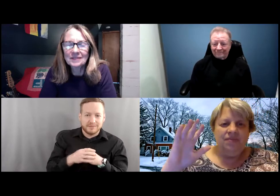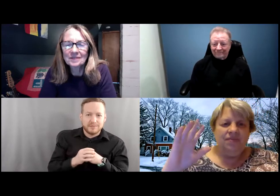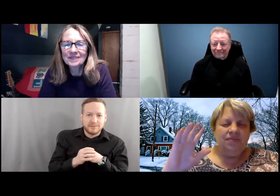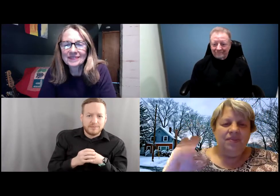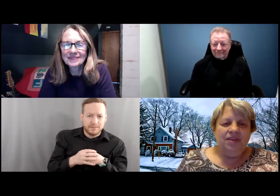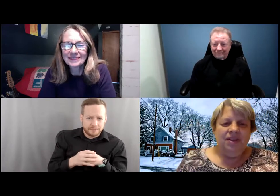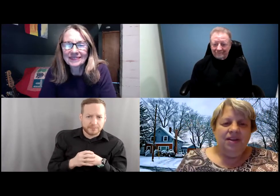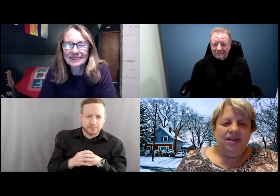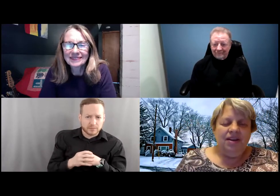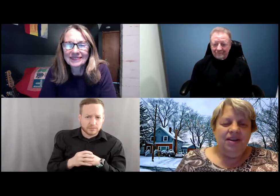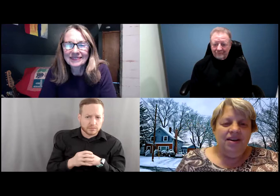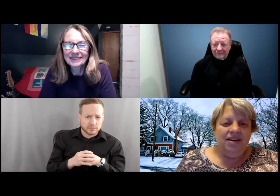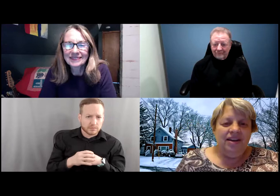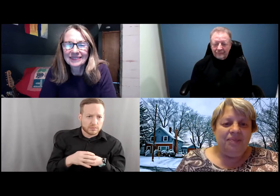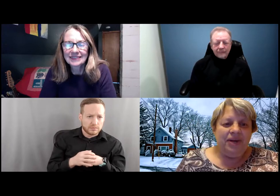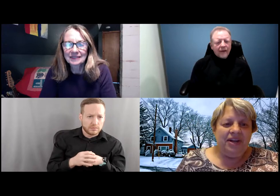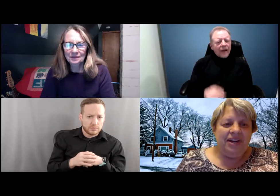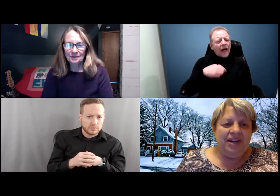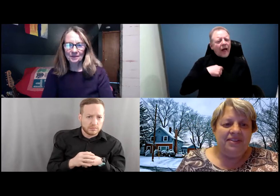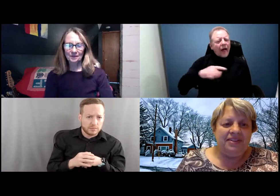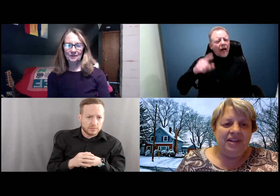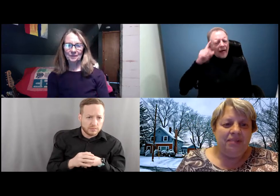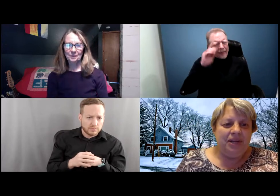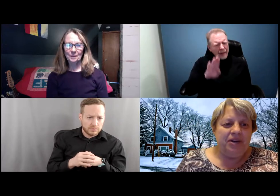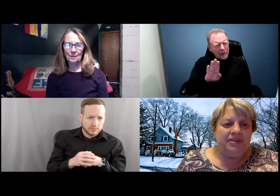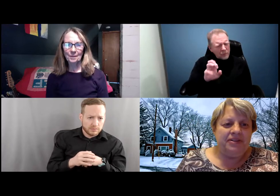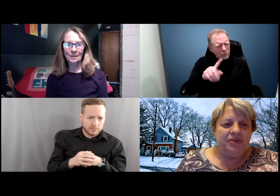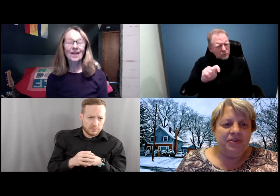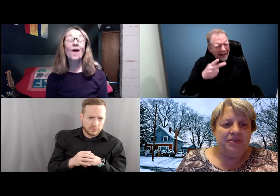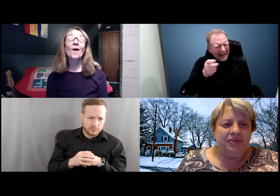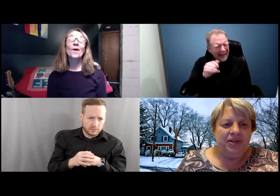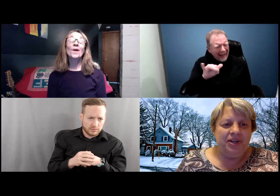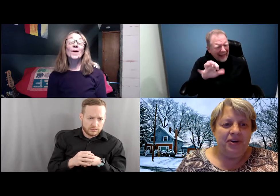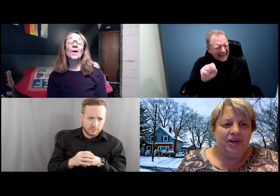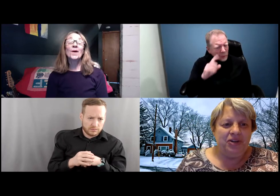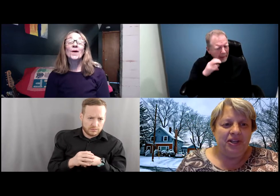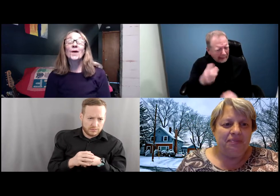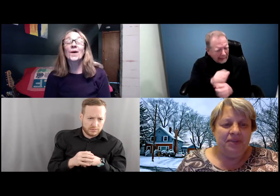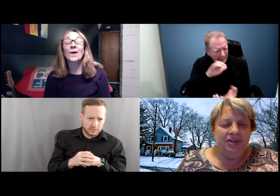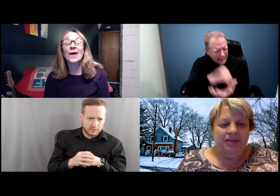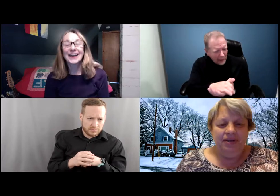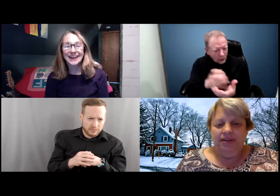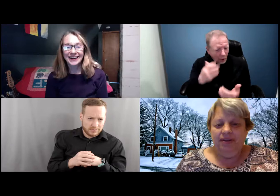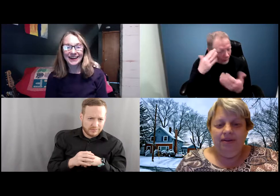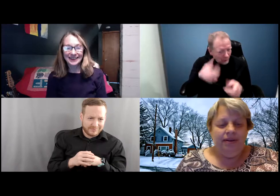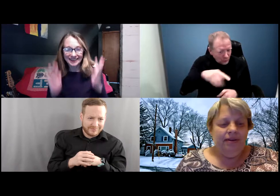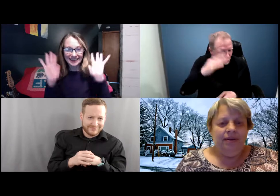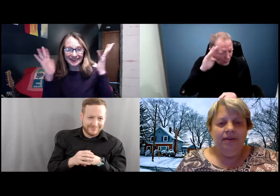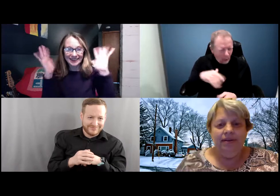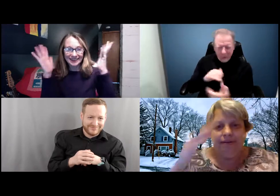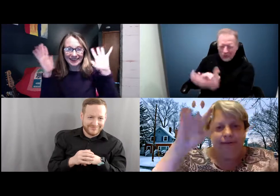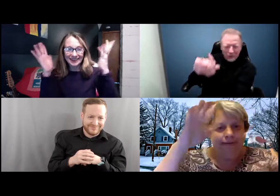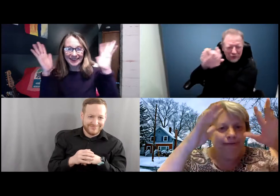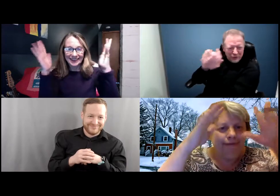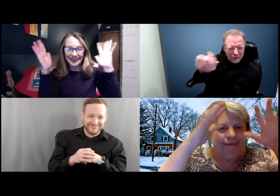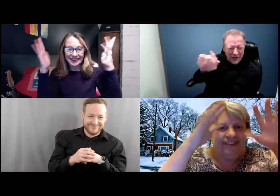Betsy. I think Brett Hayes is getting married soon, so I want to congratulate him.